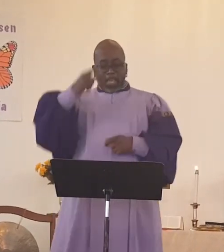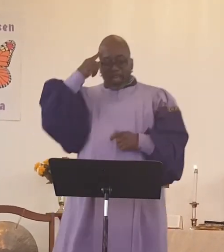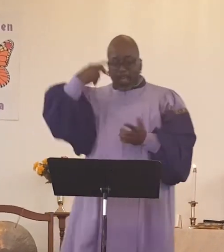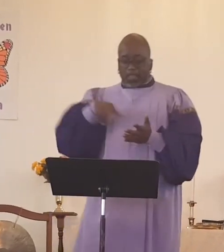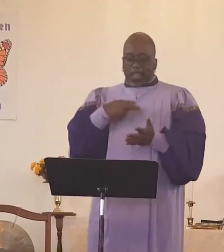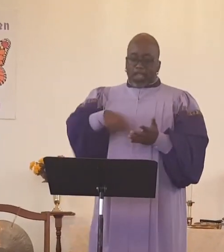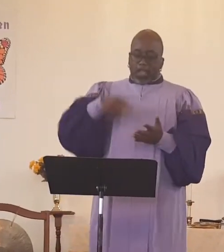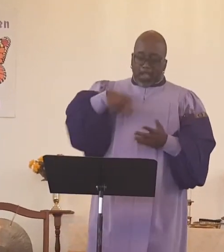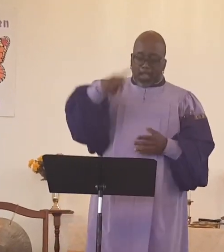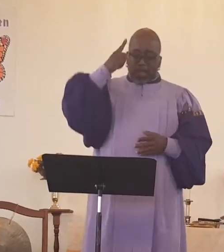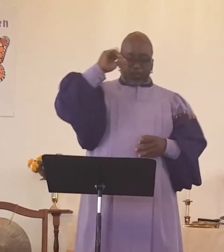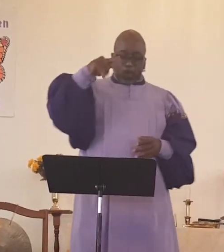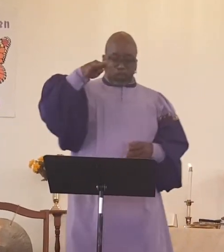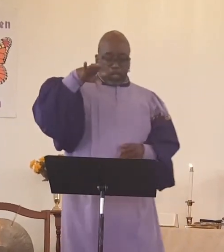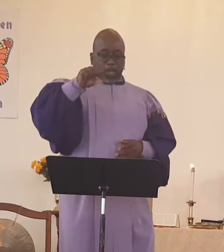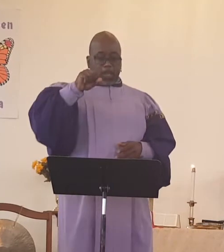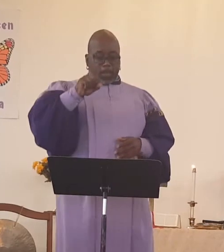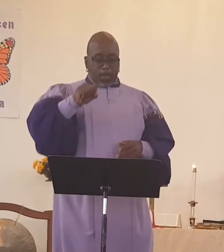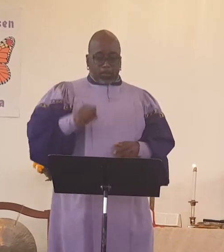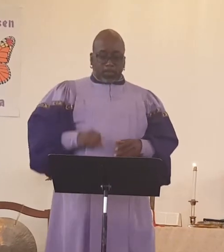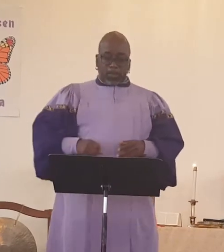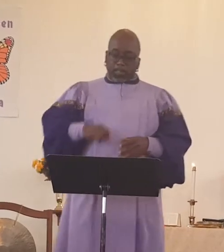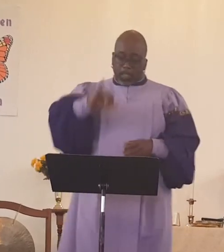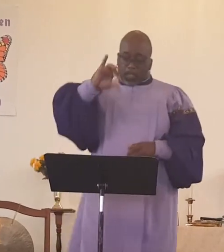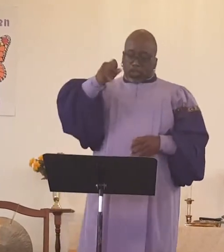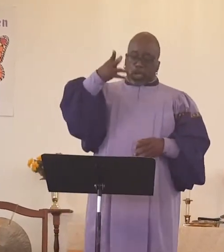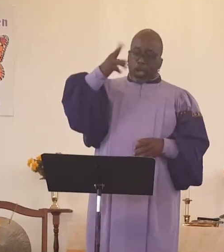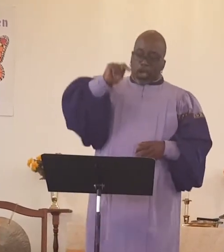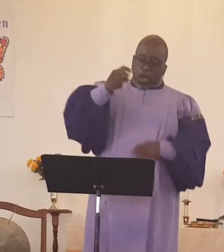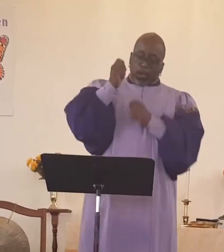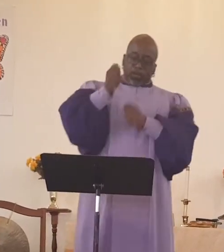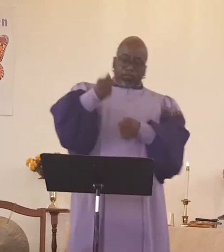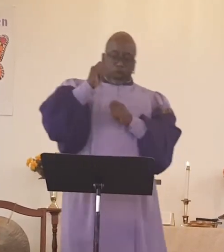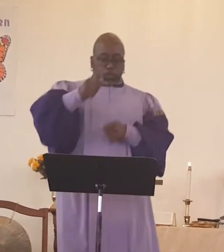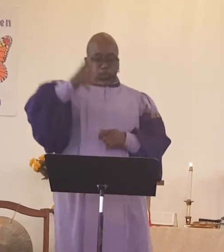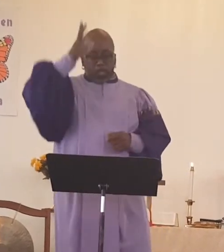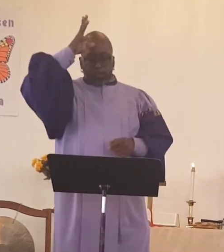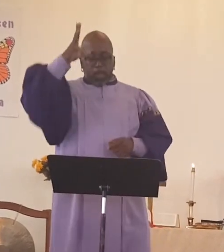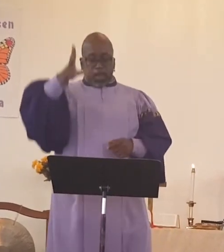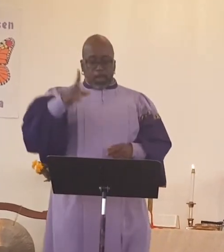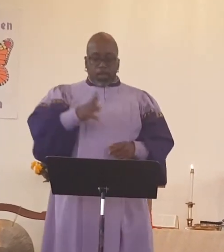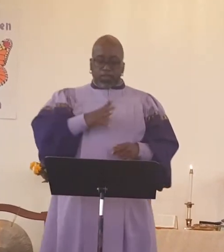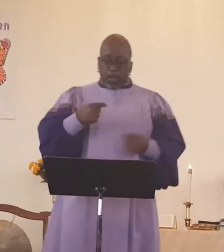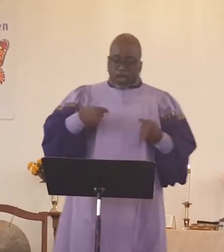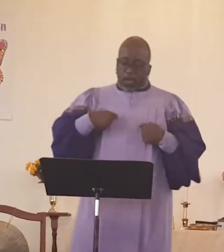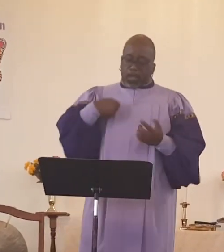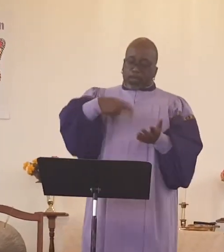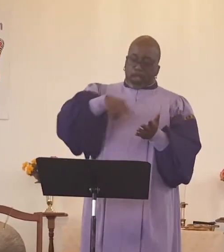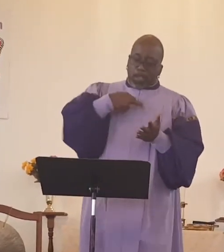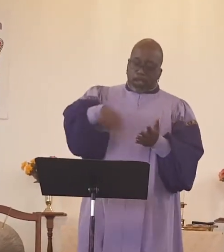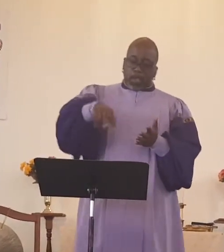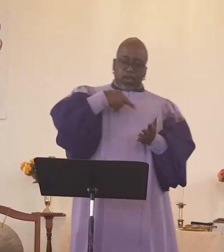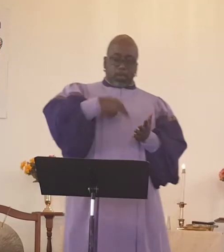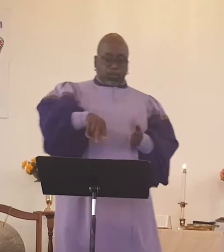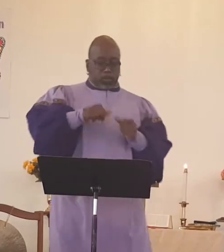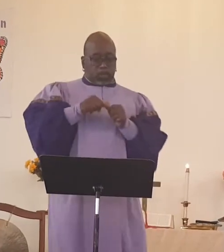fishermen. I dance for the game. John the fisherman made me dance.